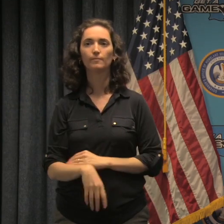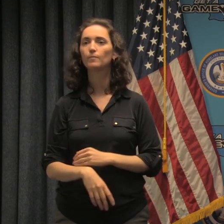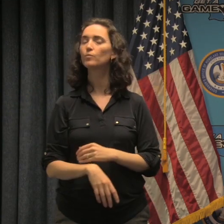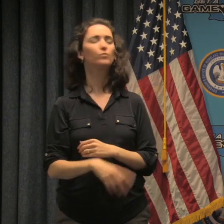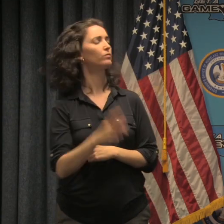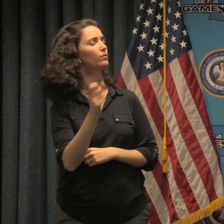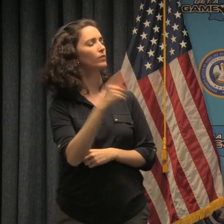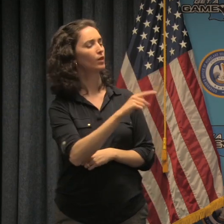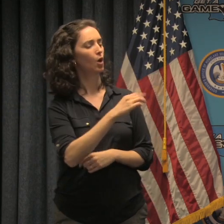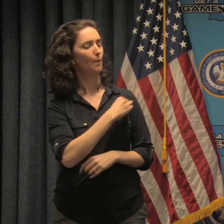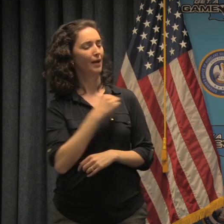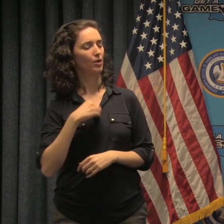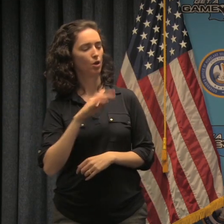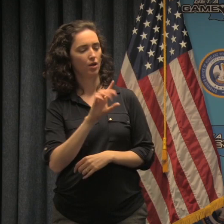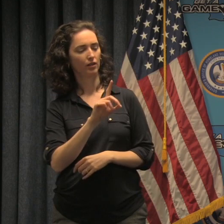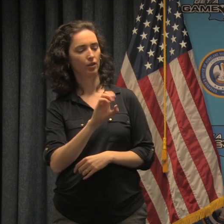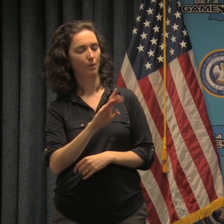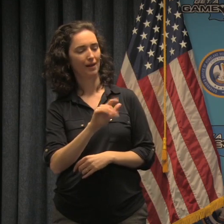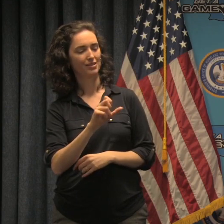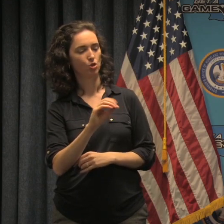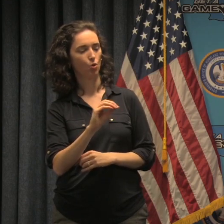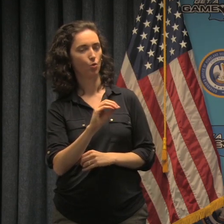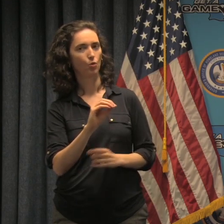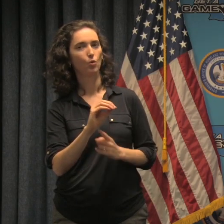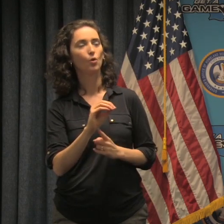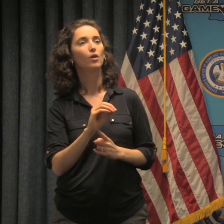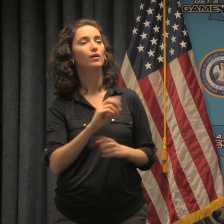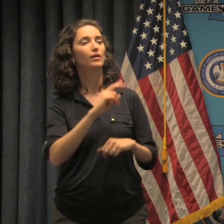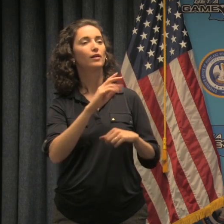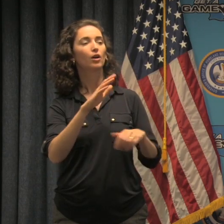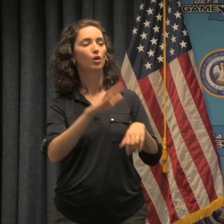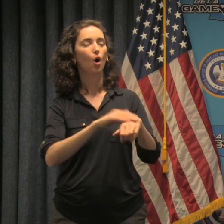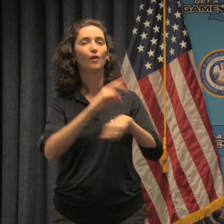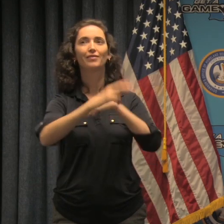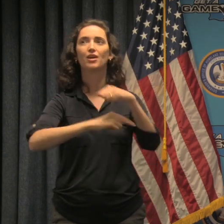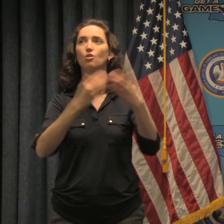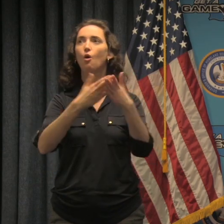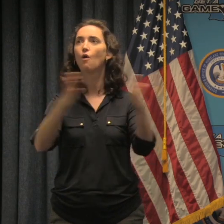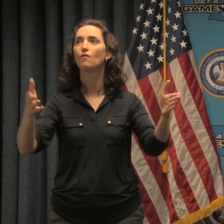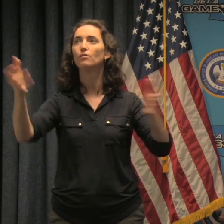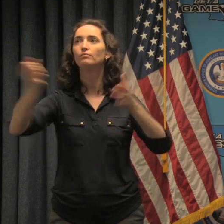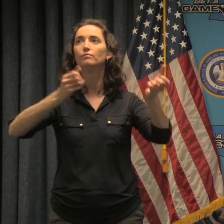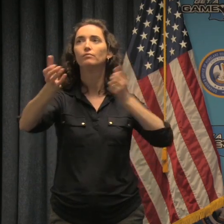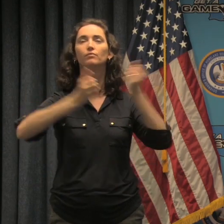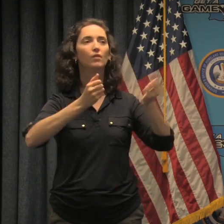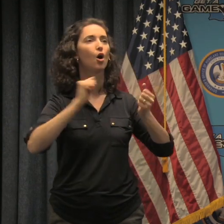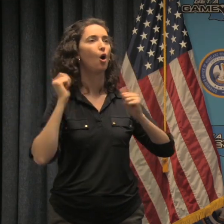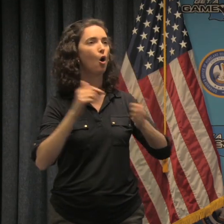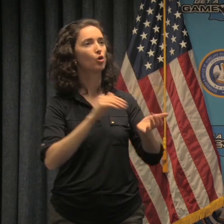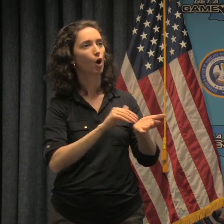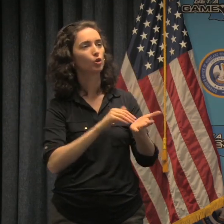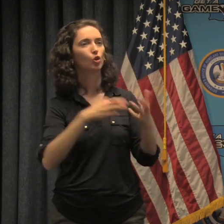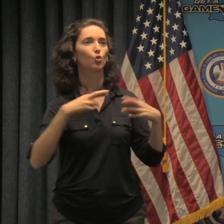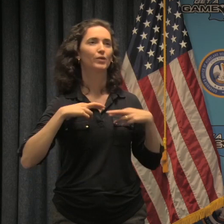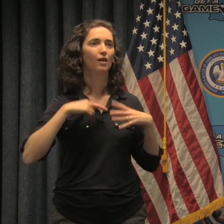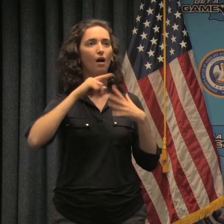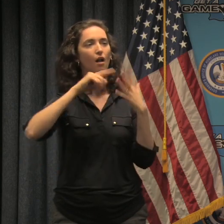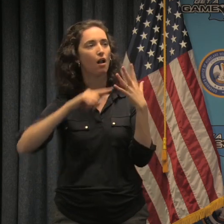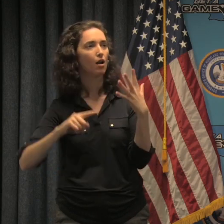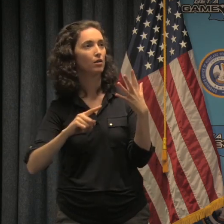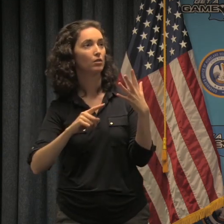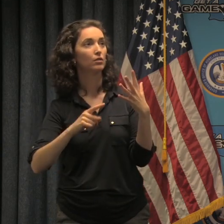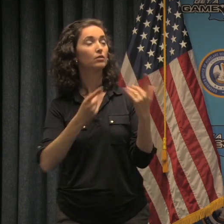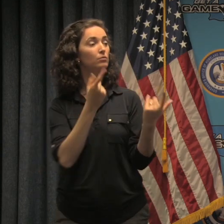has called for a national draft of retired doctors and medical and healthcare workers, that kind of thing, and he wants them rushed to New